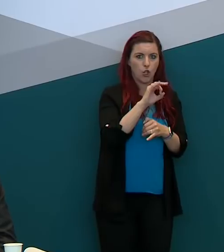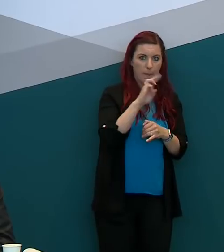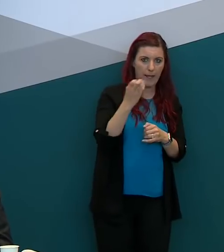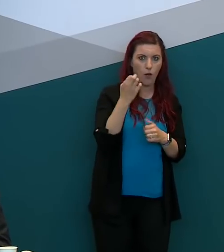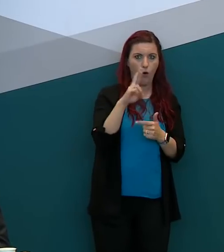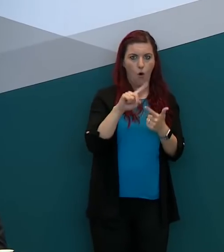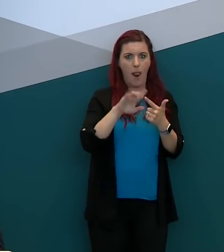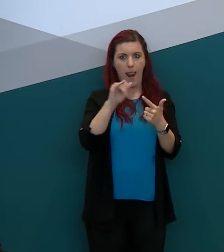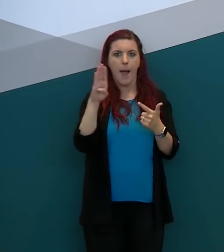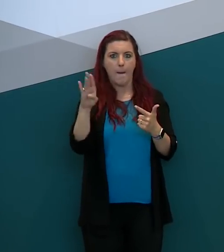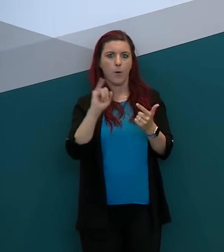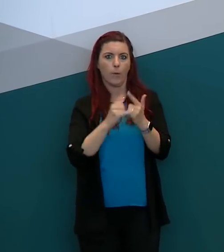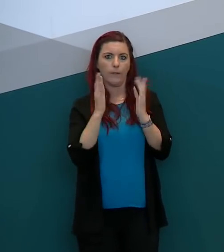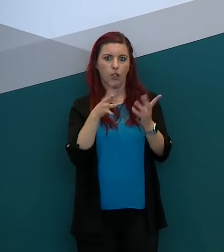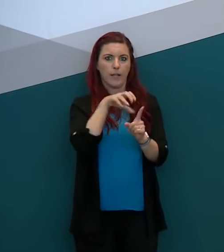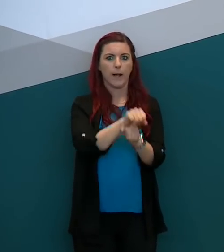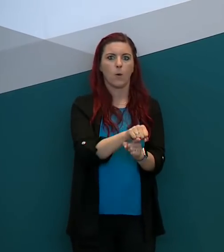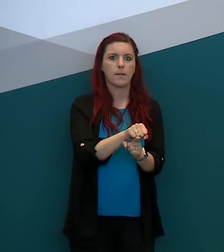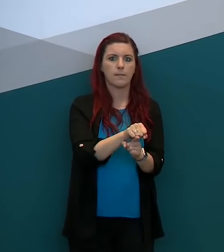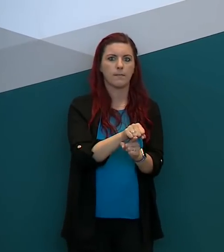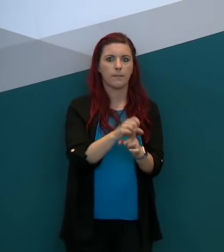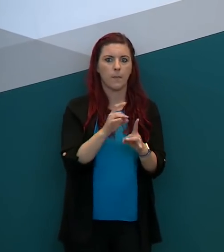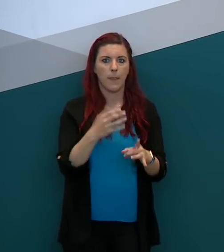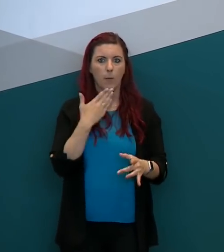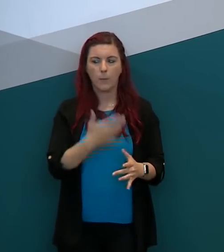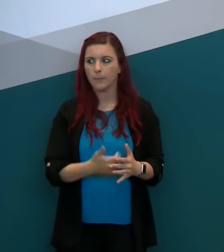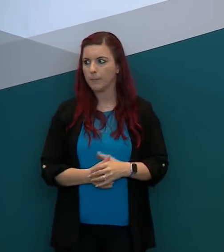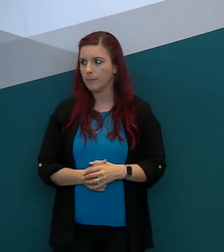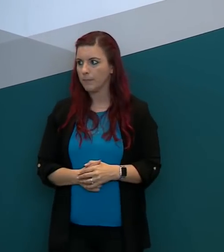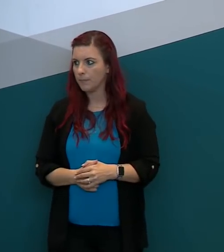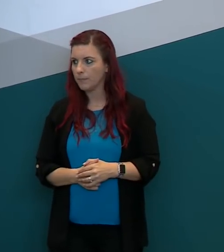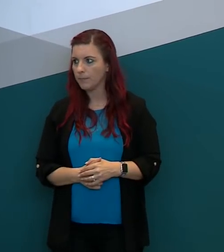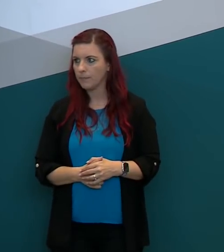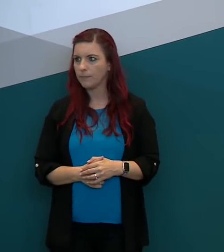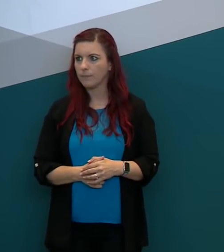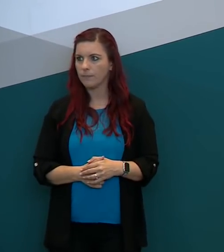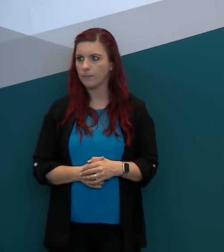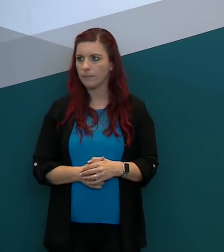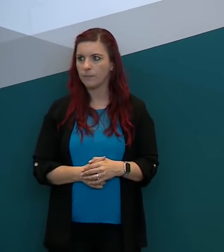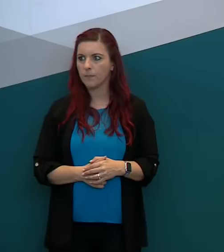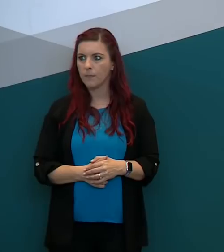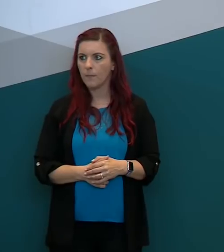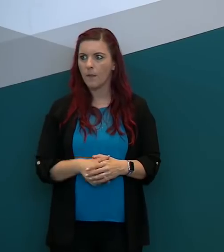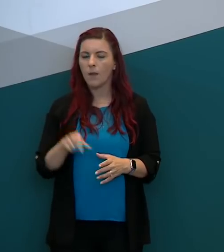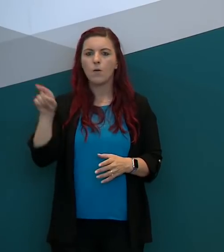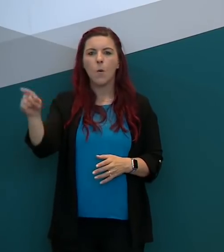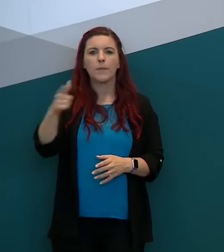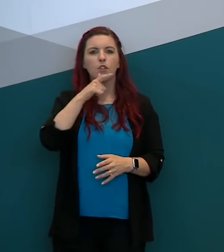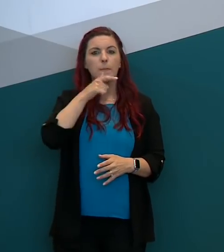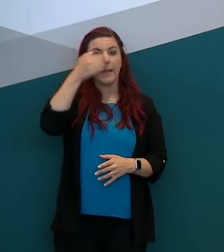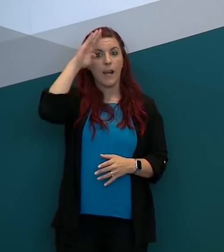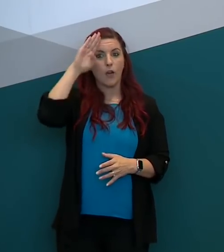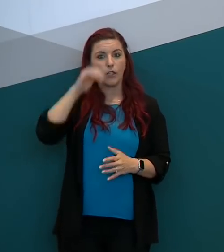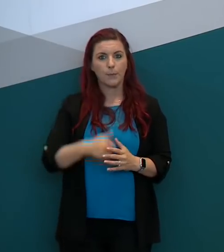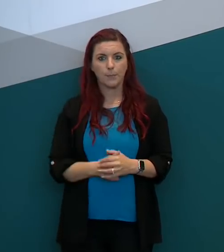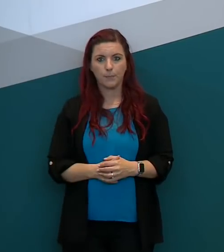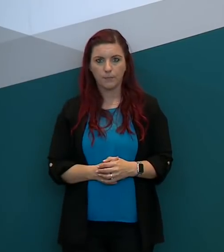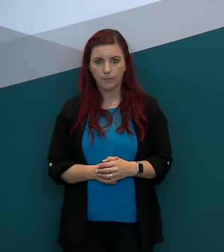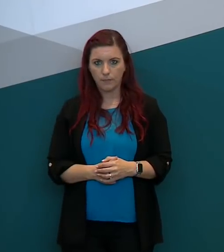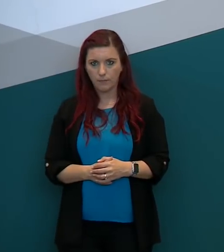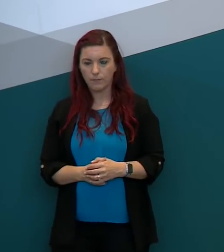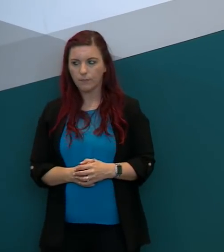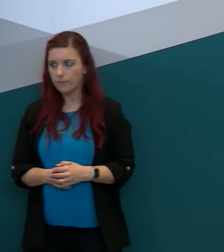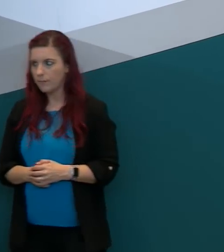the laboratory that makes the diagnosis. Yeah. Thank you. Yeah. Ceist den Dr. Colm Henry sin beidir bhísleat Lordlín